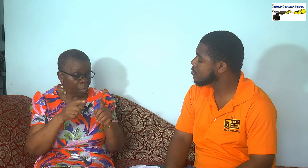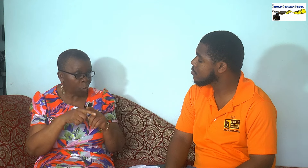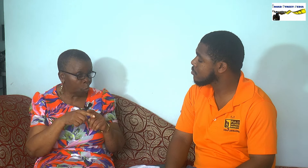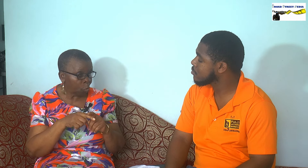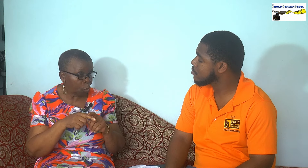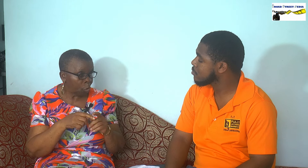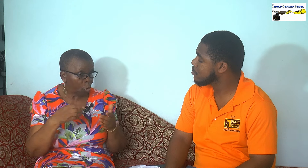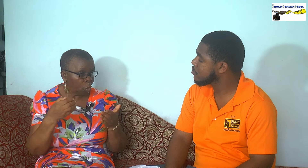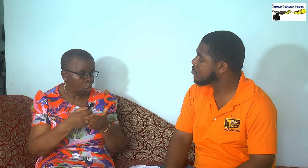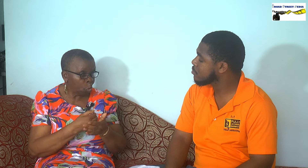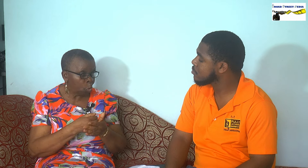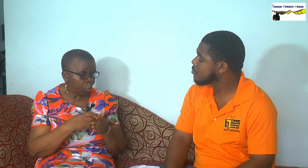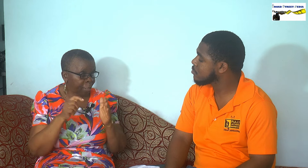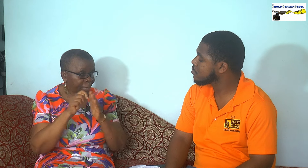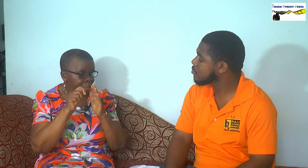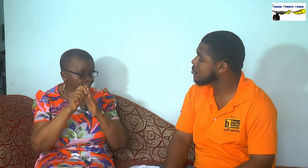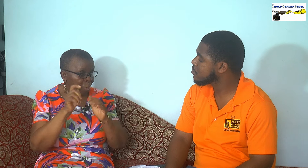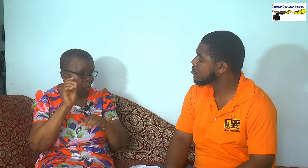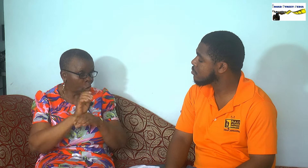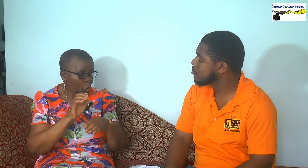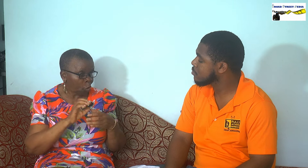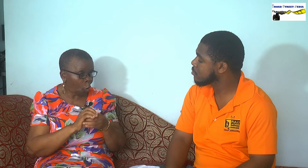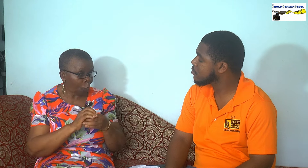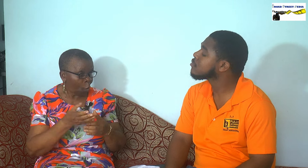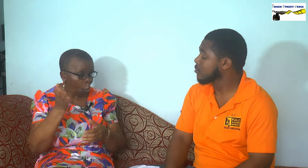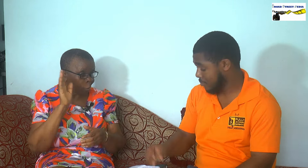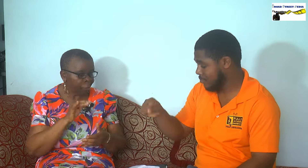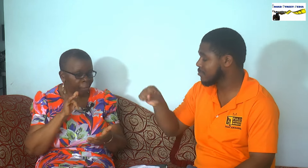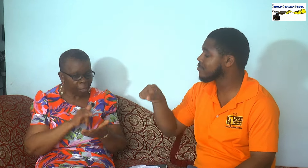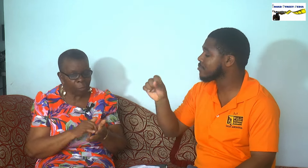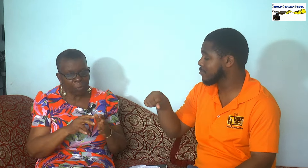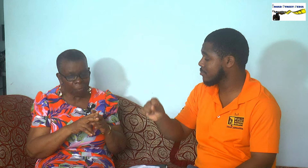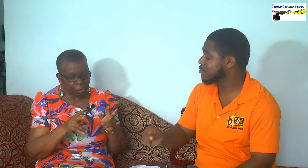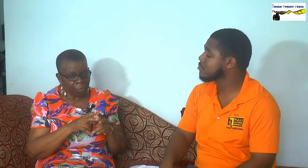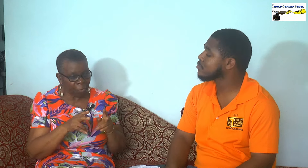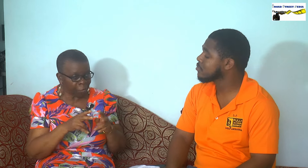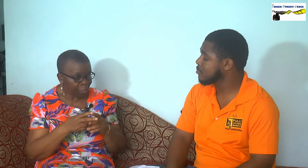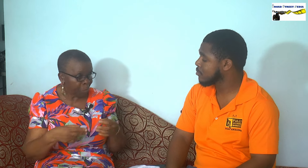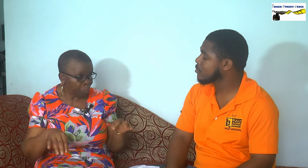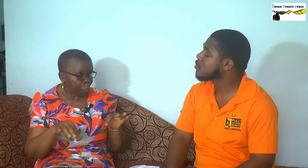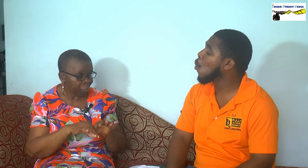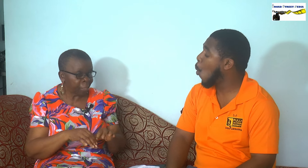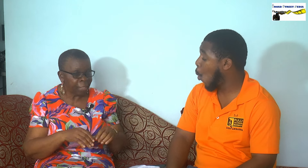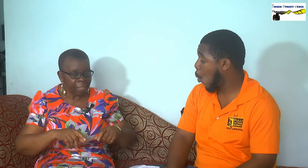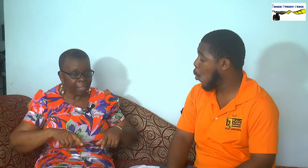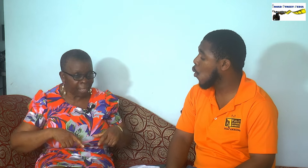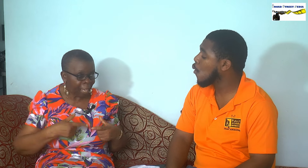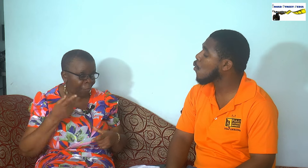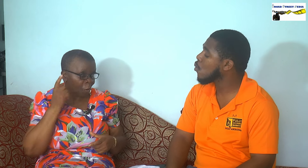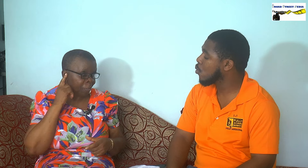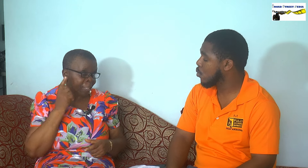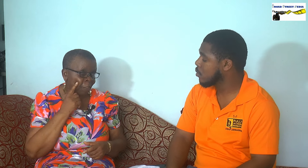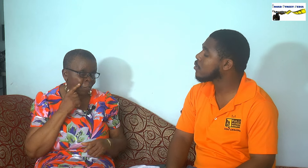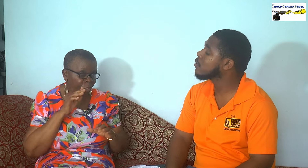to New Testament Church of God. That was very, yes, very important in the life of the deaf